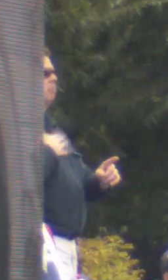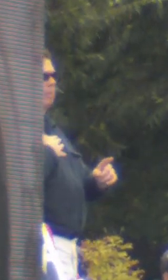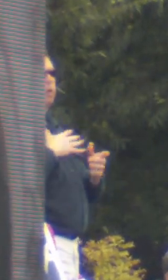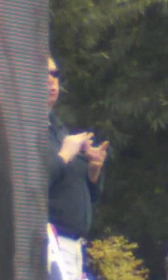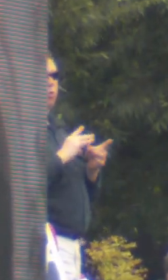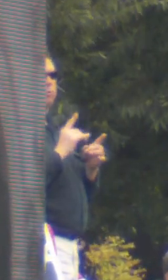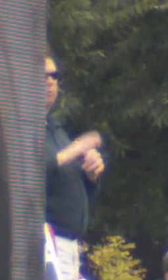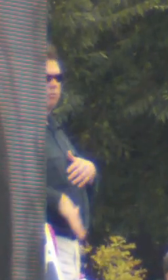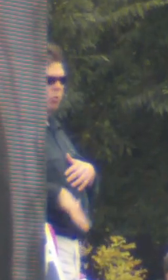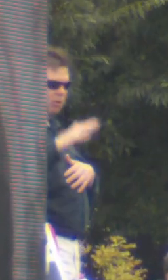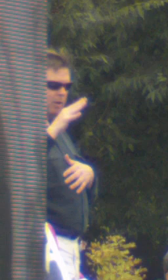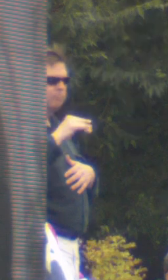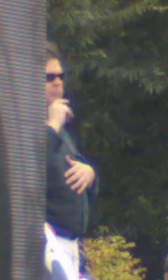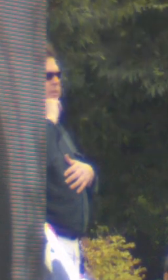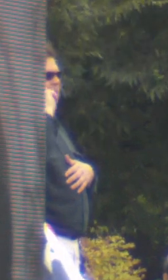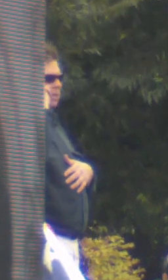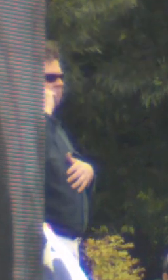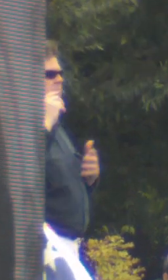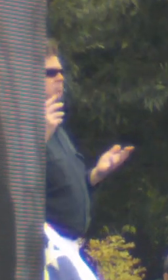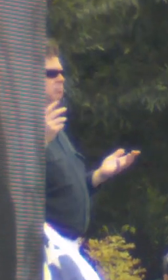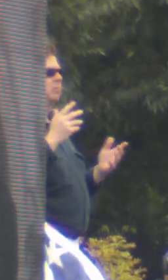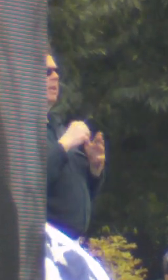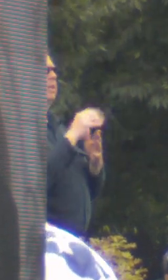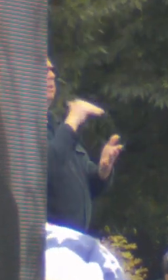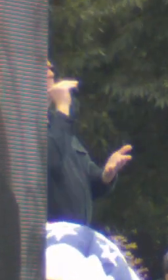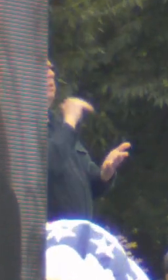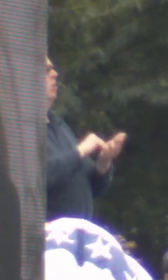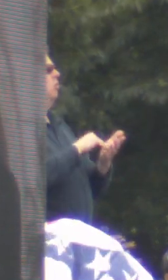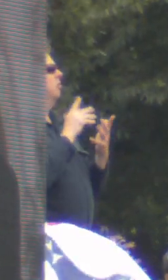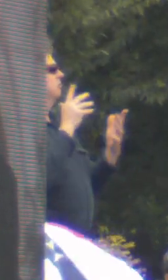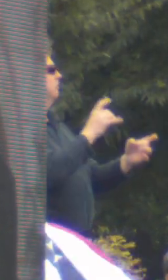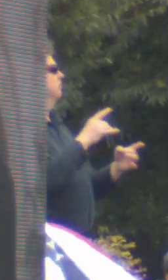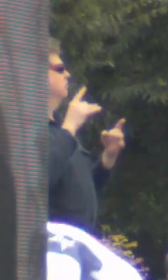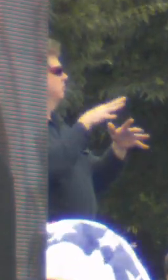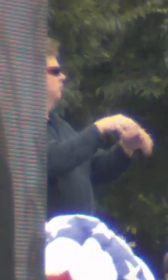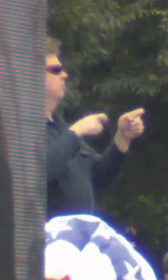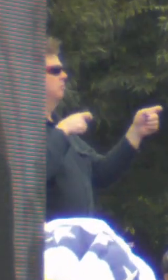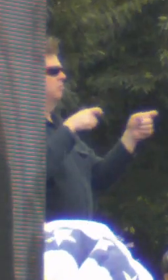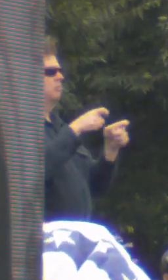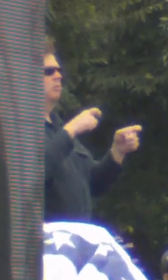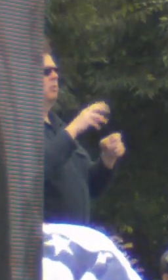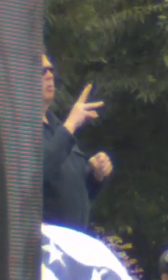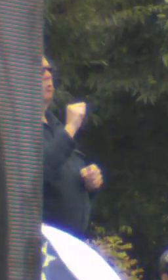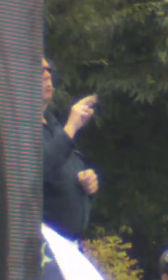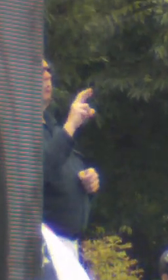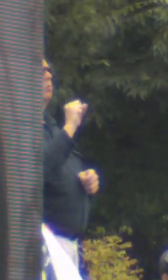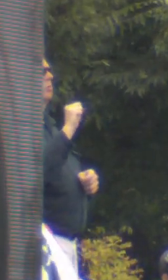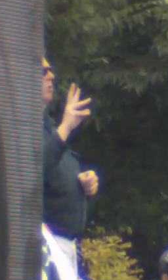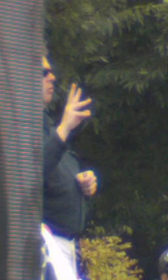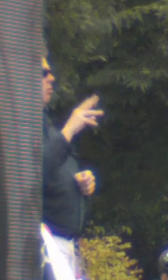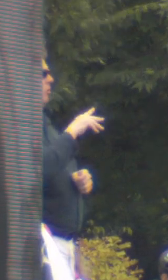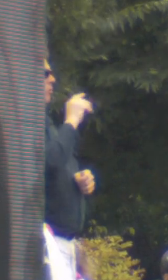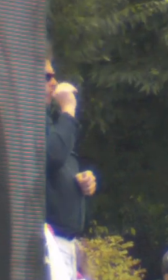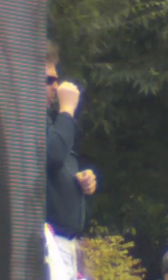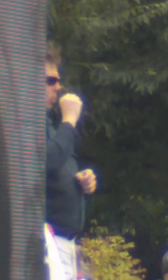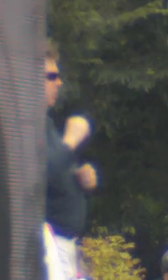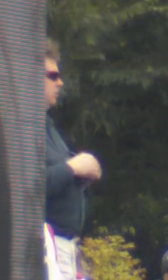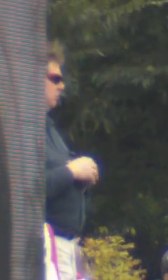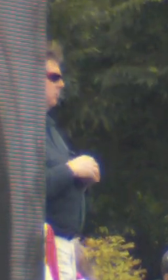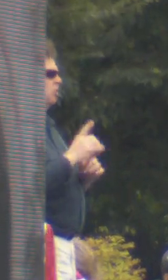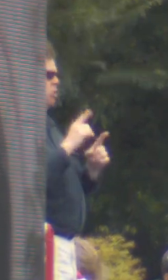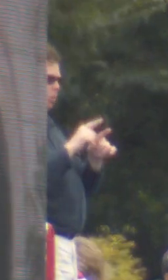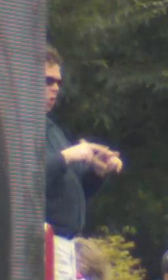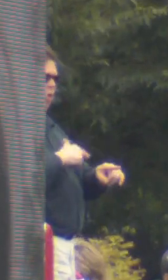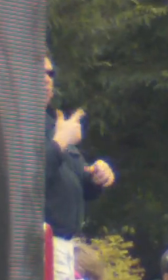story of growing up as a teenager in the midst of the brutal occupation of Warsaw, Poland, during the